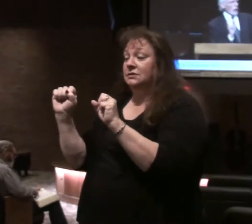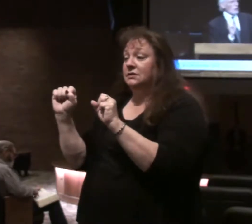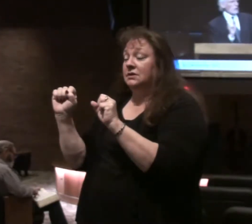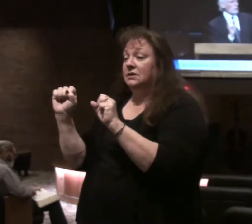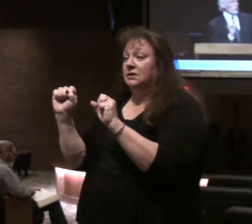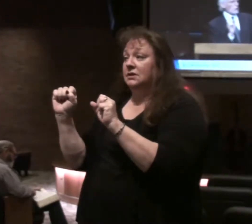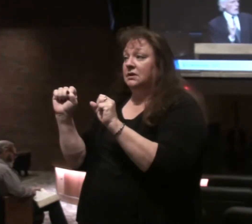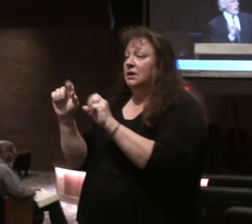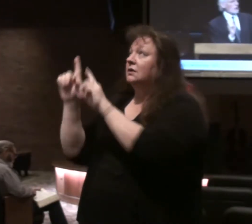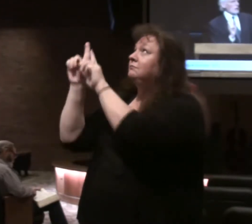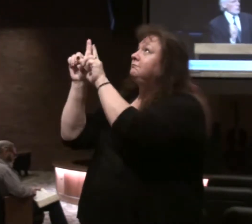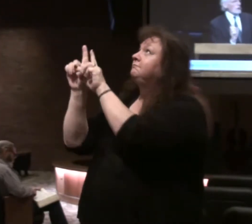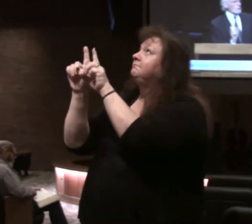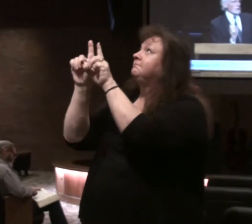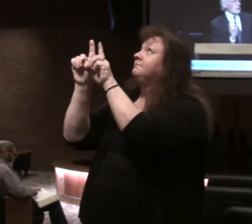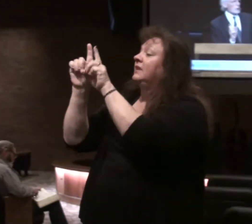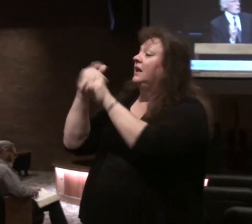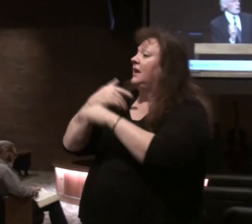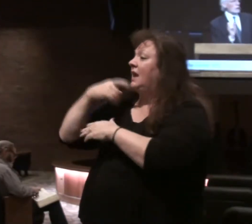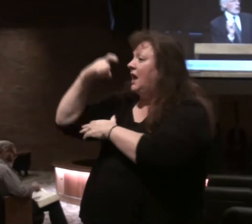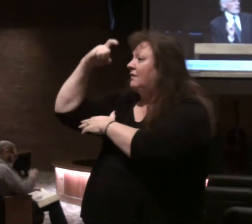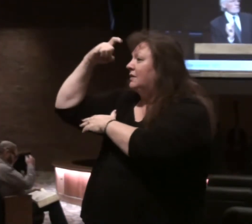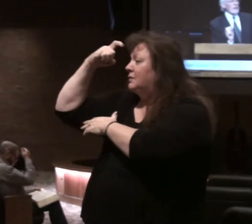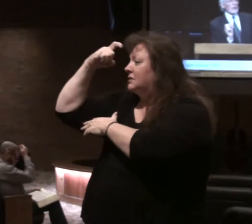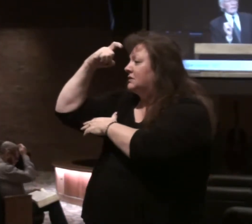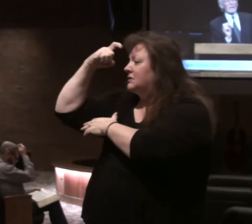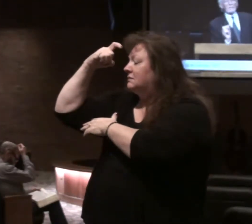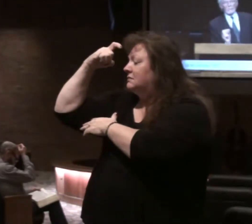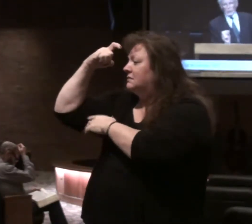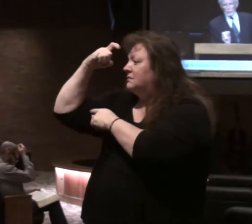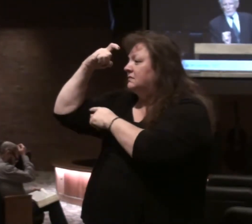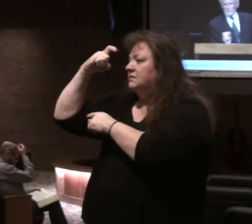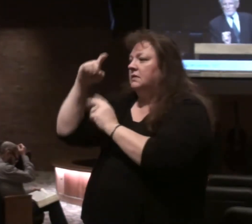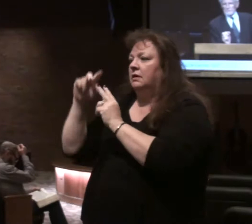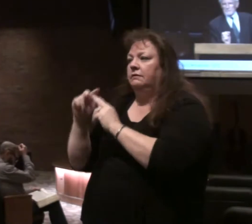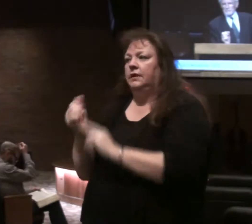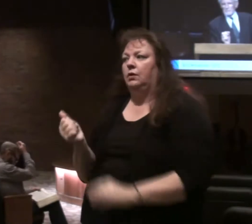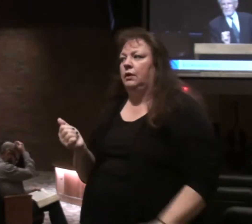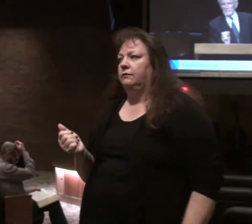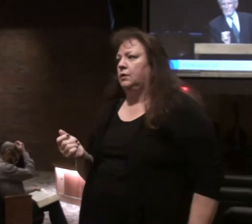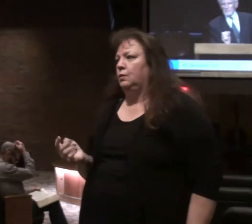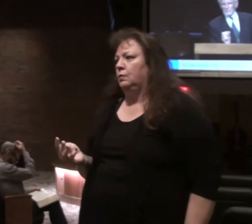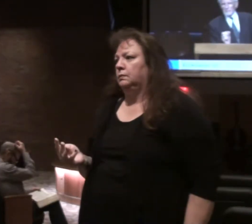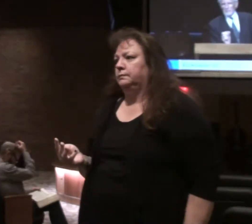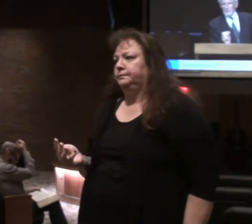are walking with godly wisdom in the world are very few.